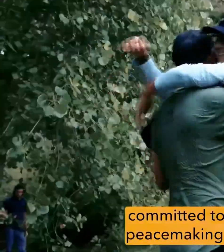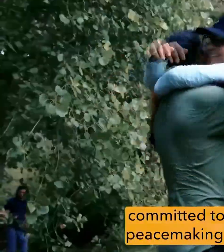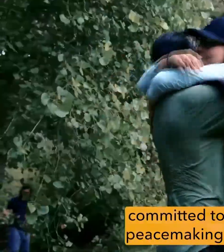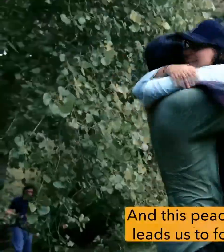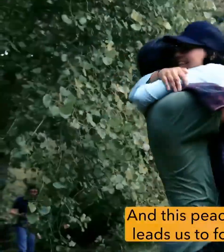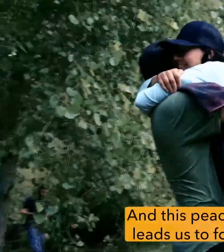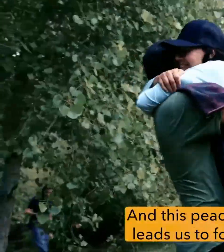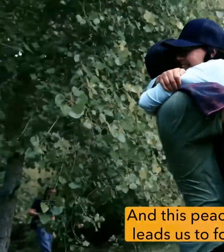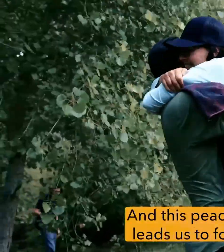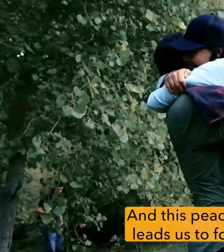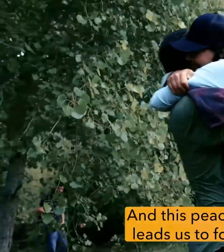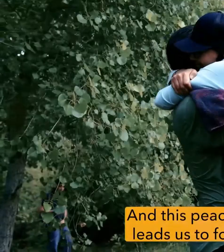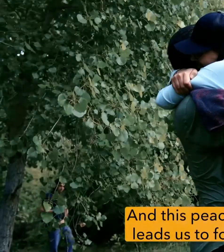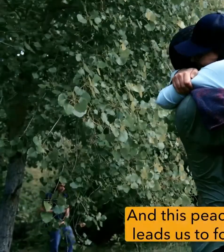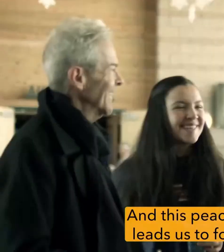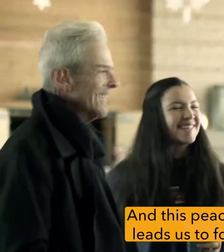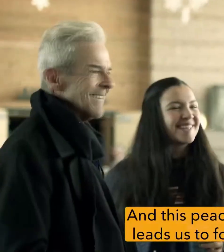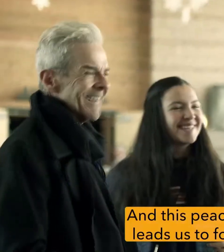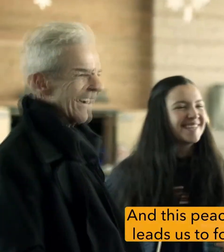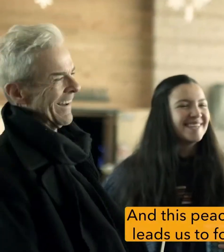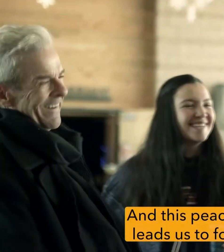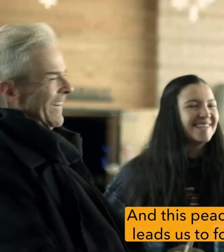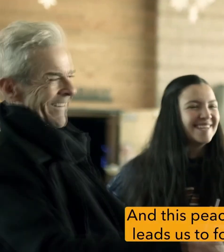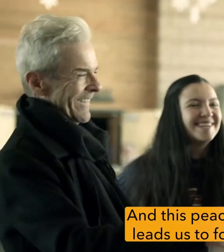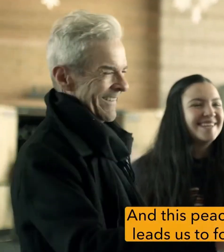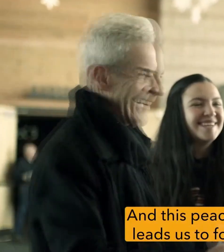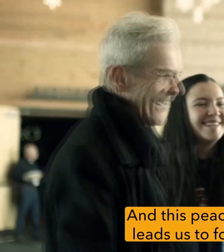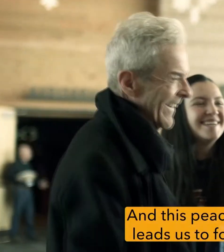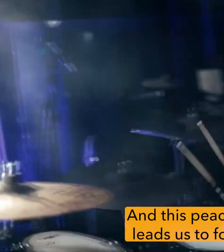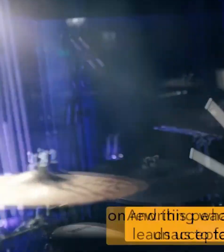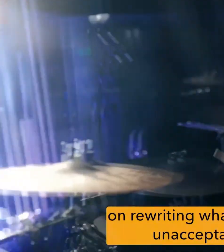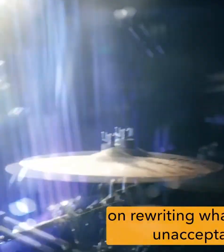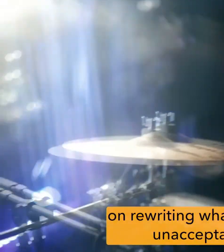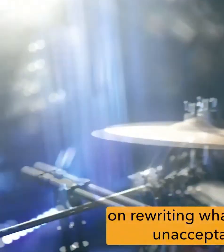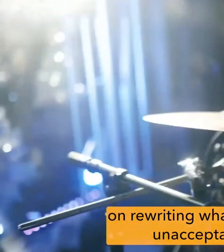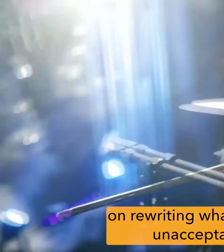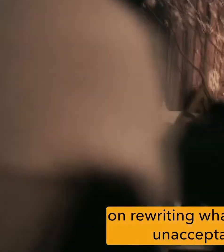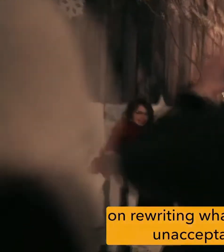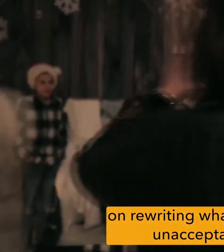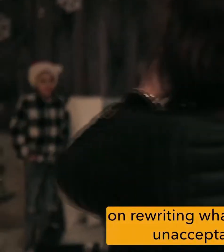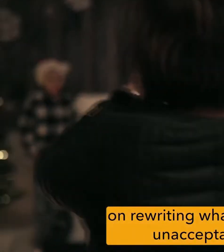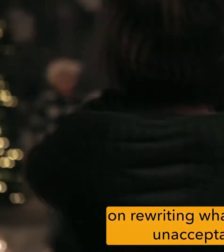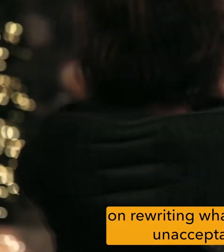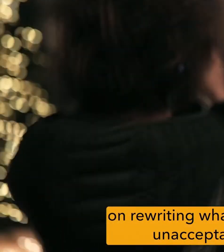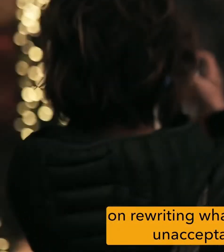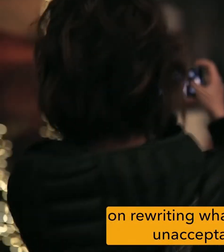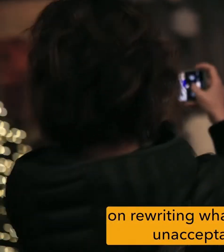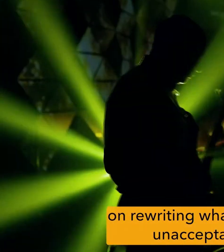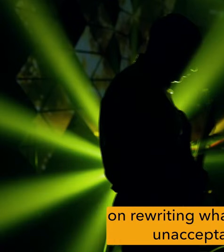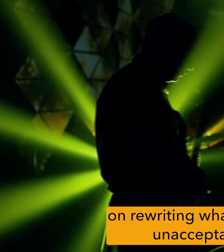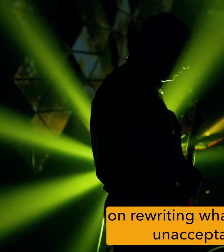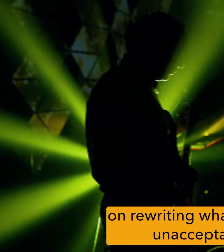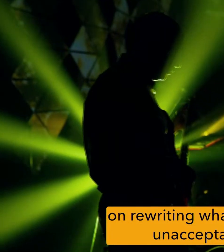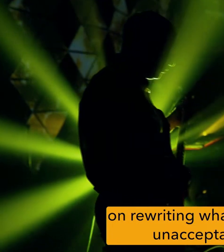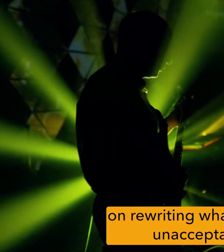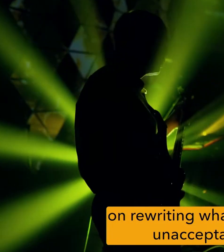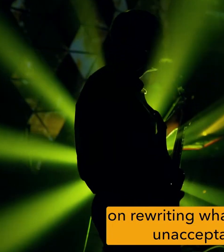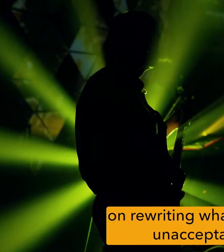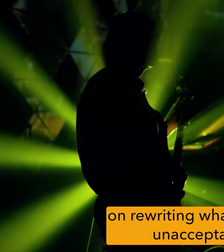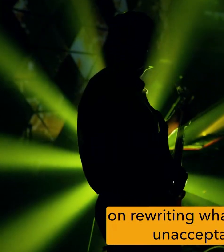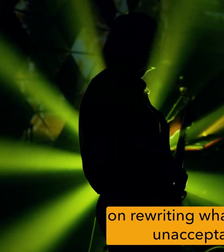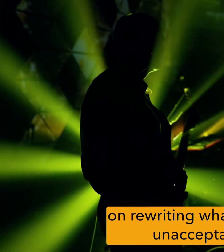Jesus. And this peacemaking path leads us to focus our work on rewriting what we call the 5 unacceptable